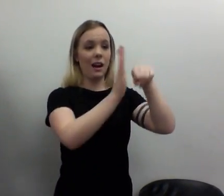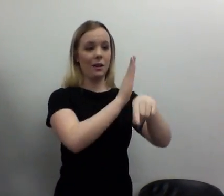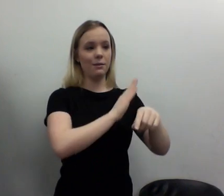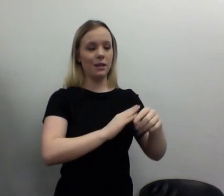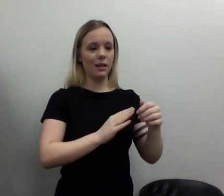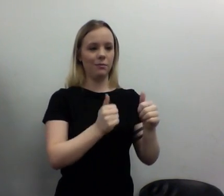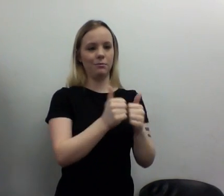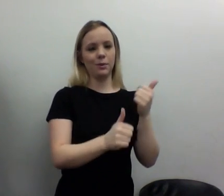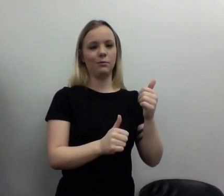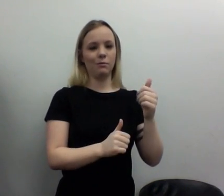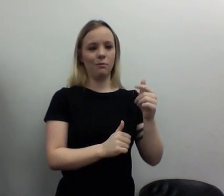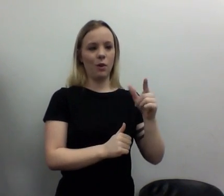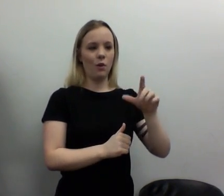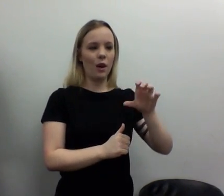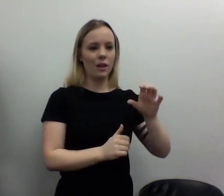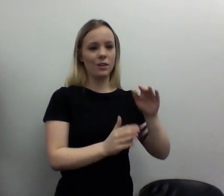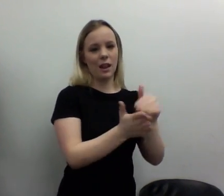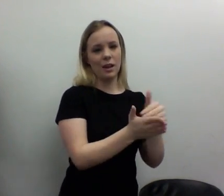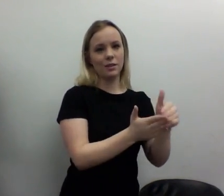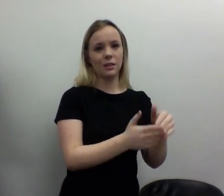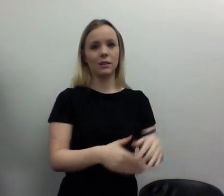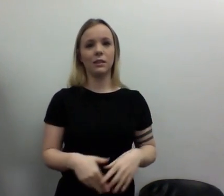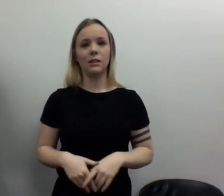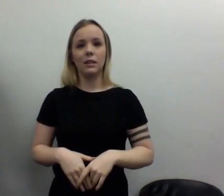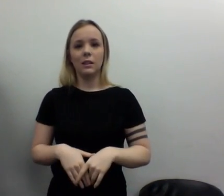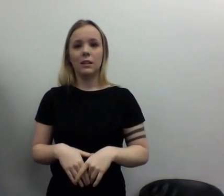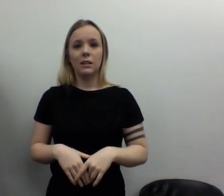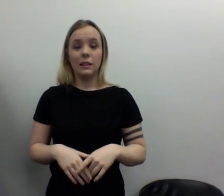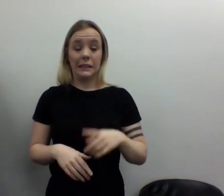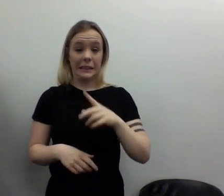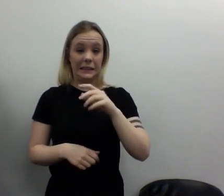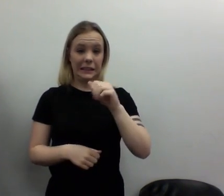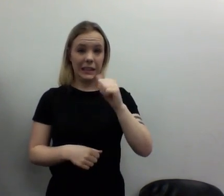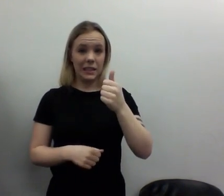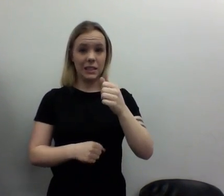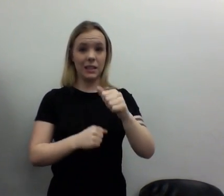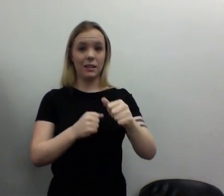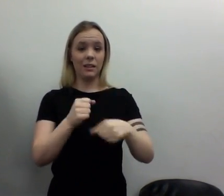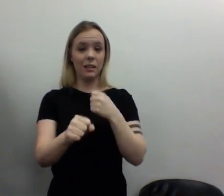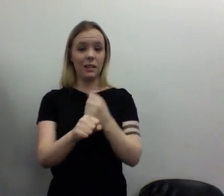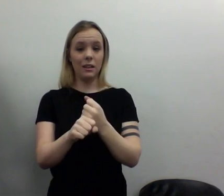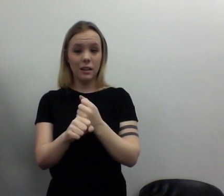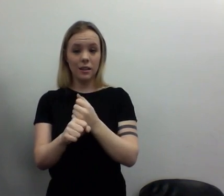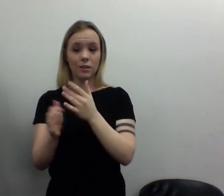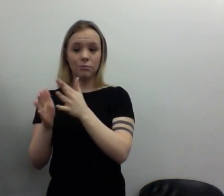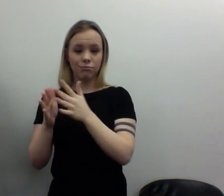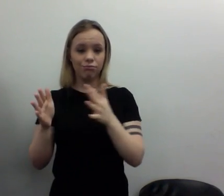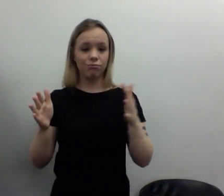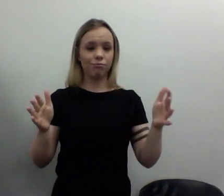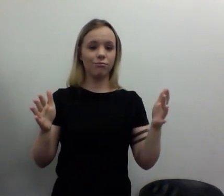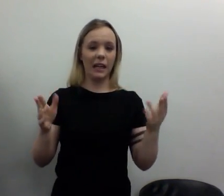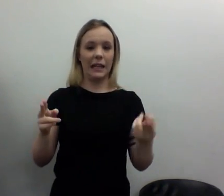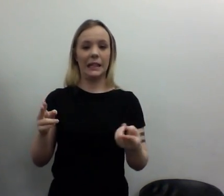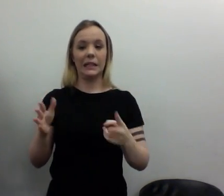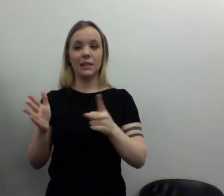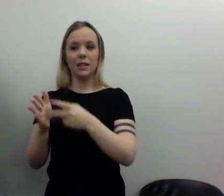the homicide rates in the United States did not change, and then in 10 years, they more than doubled. First, take as a